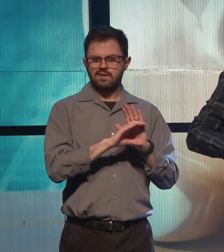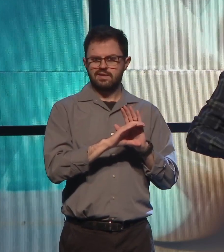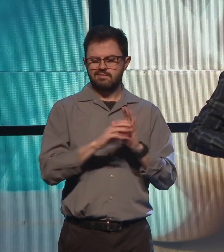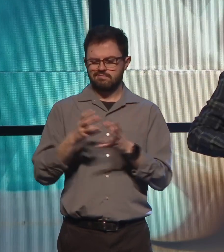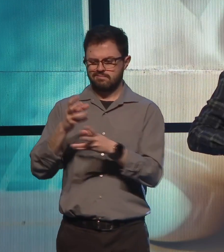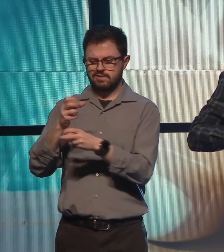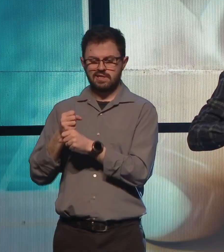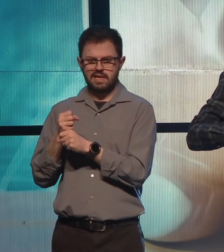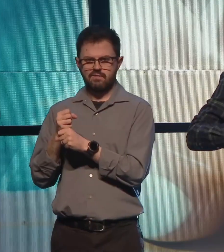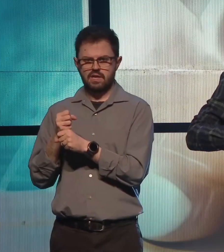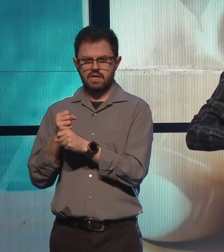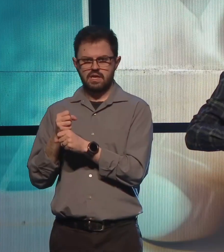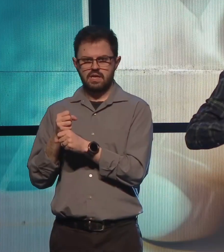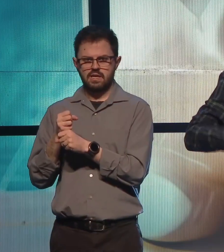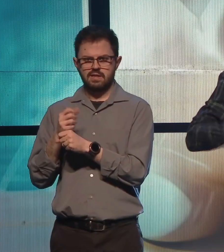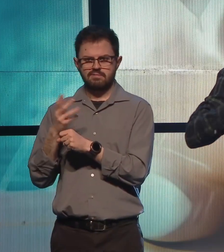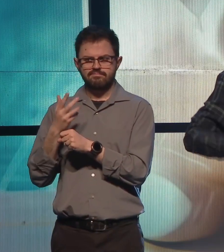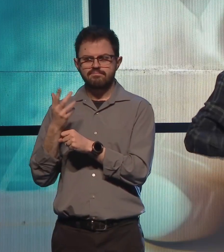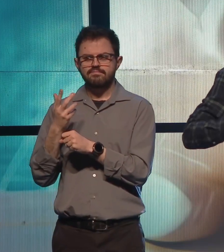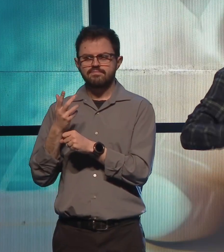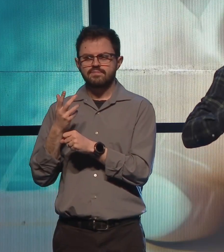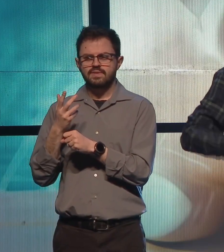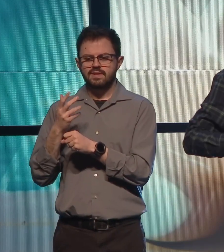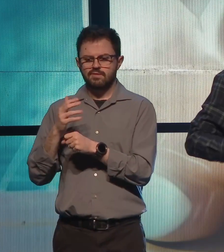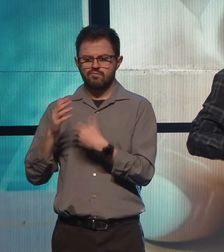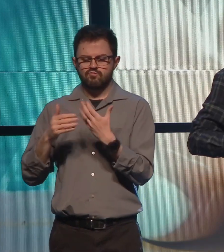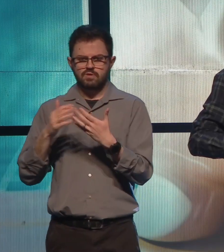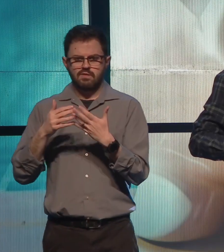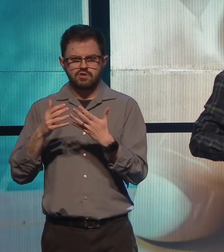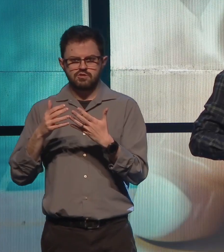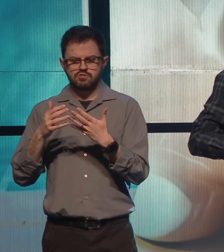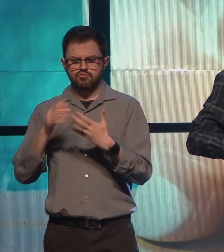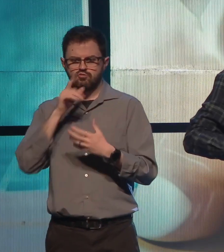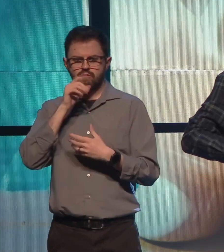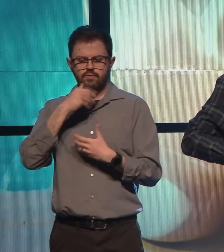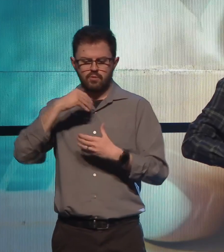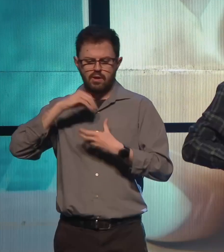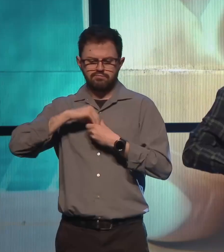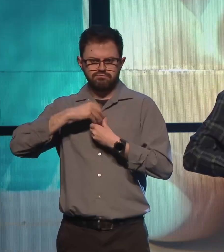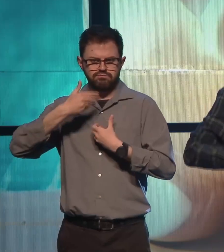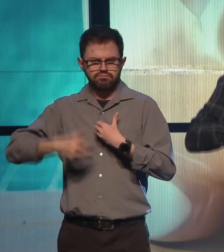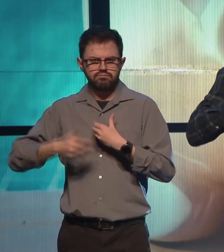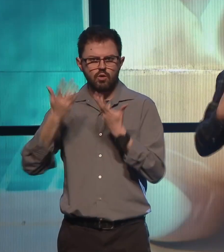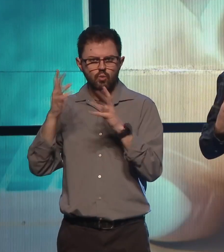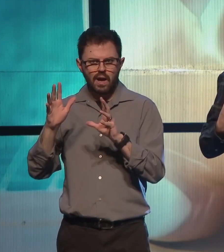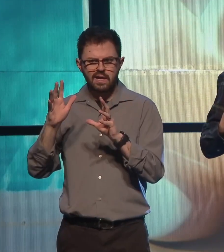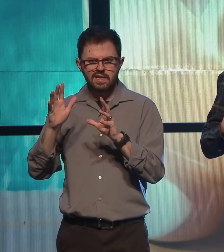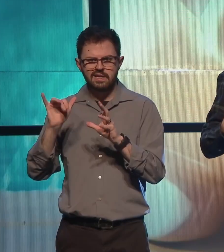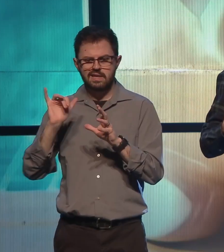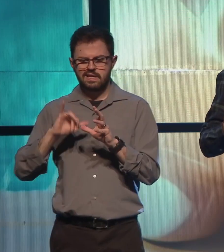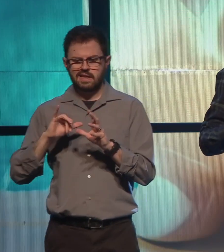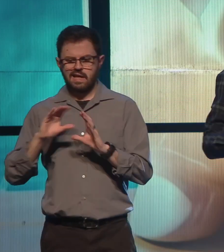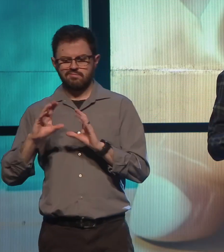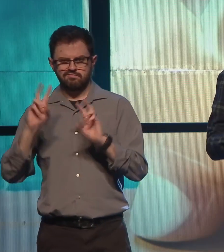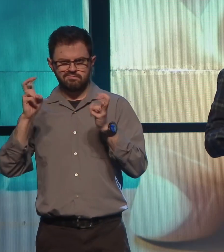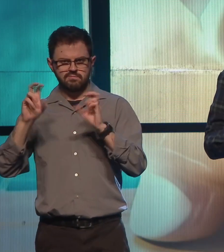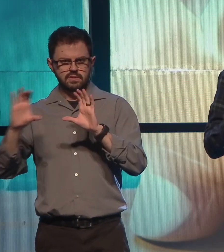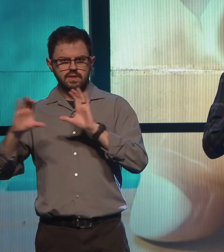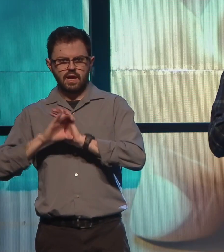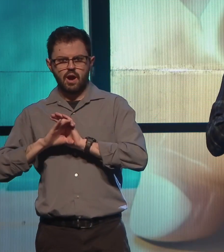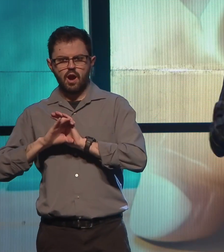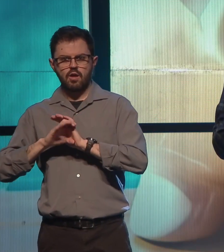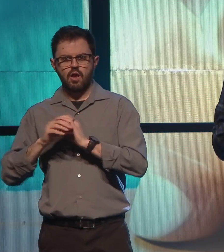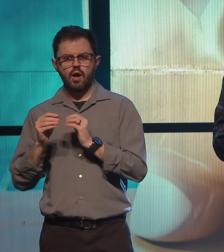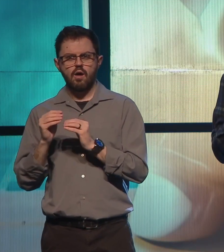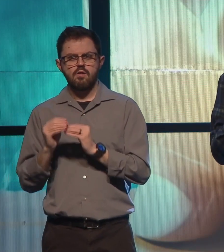just, it takes the character that you have and it makes it bigger. So like if